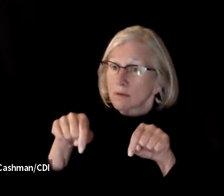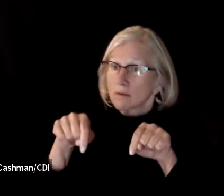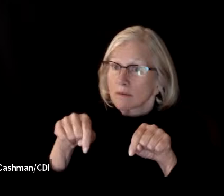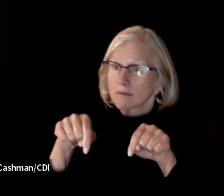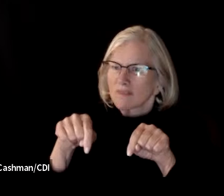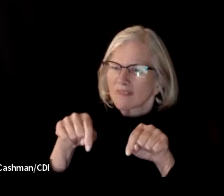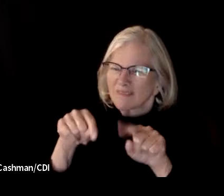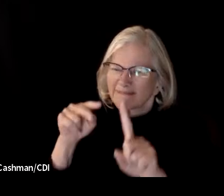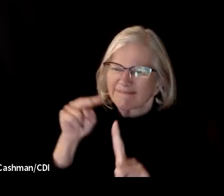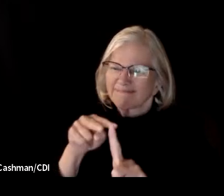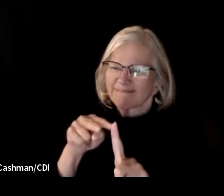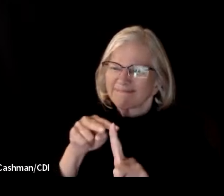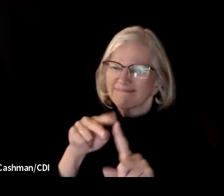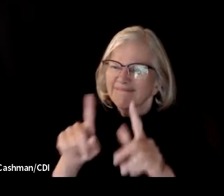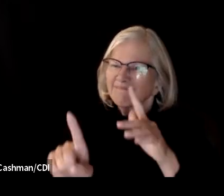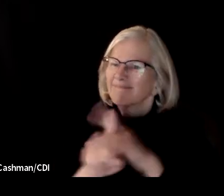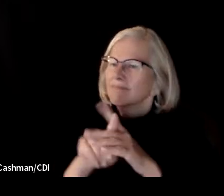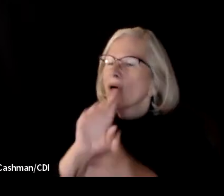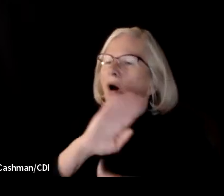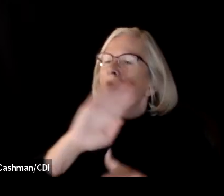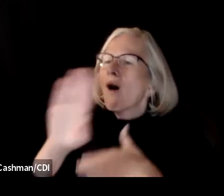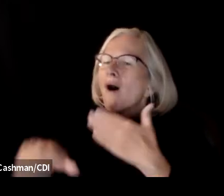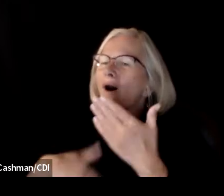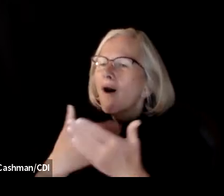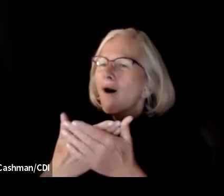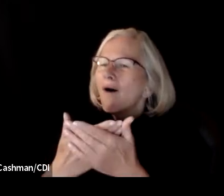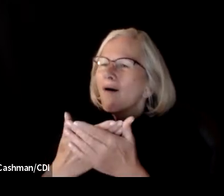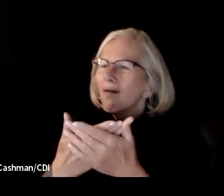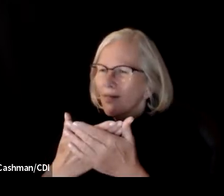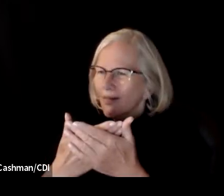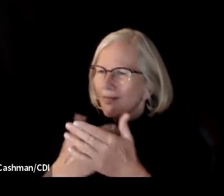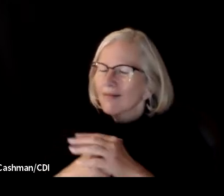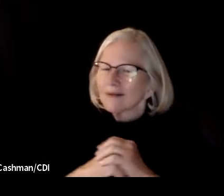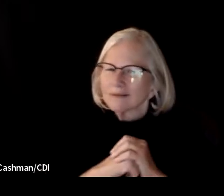Vault asks you if you're vaccinated when you submit your test.